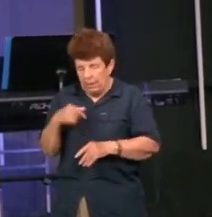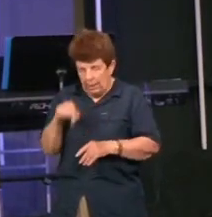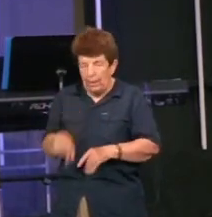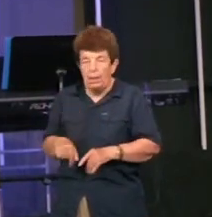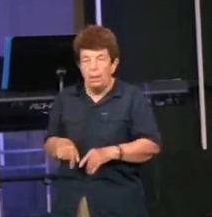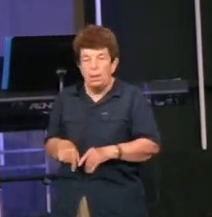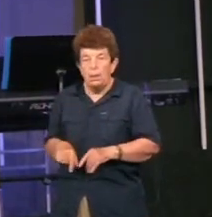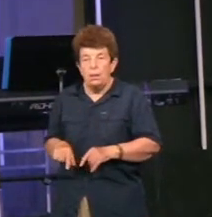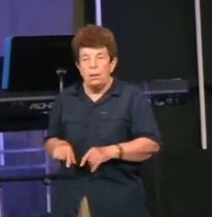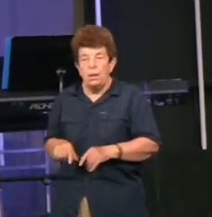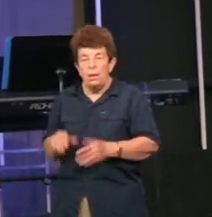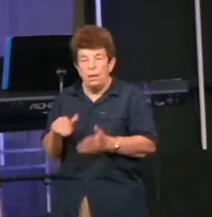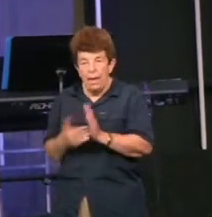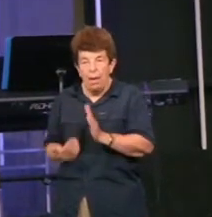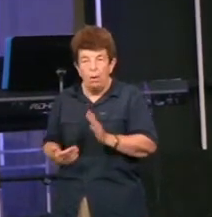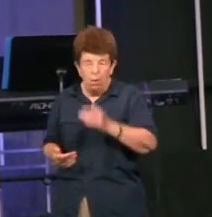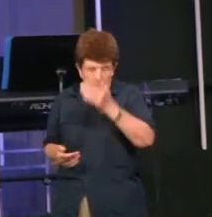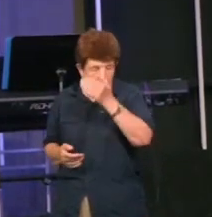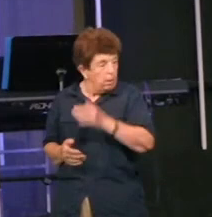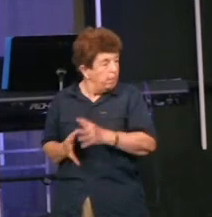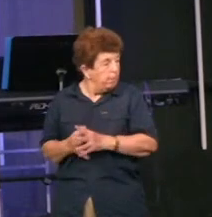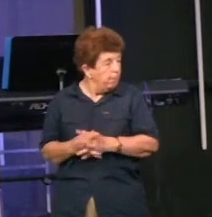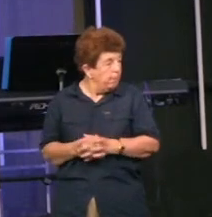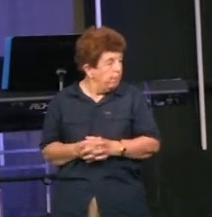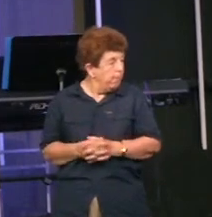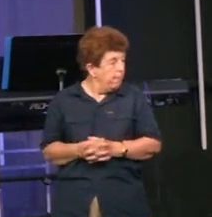here and now?